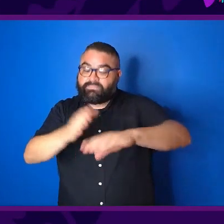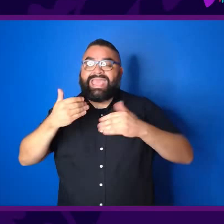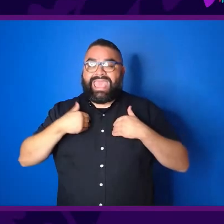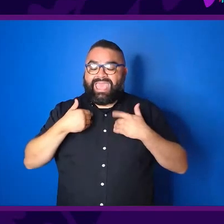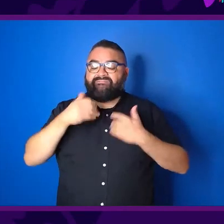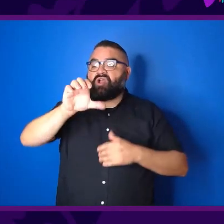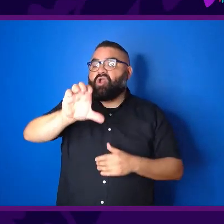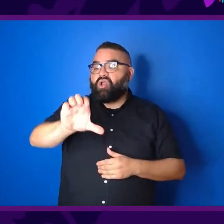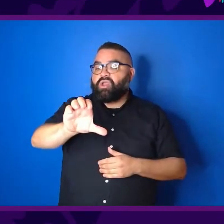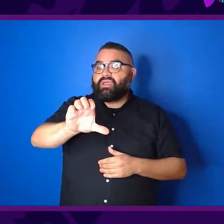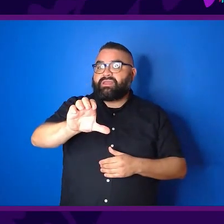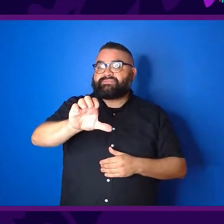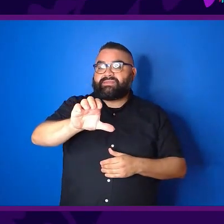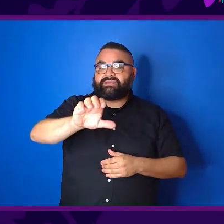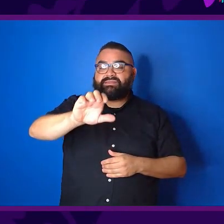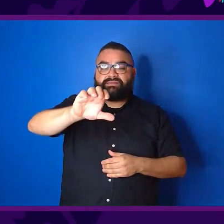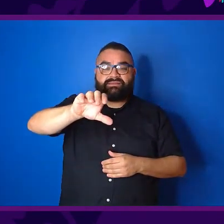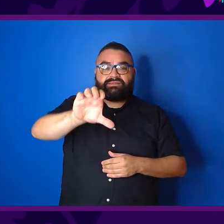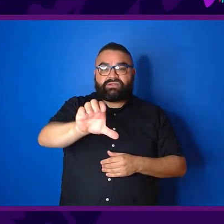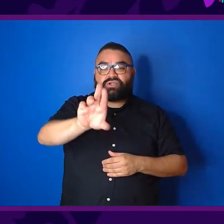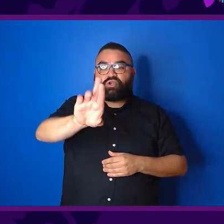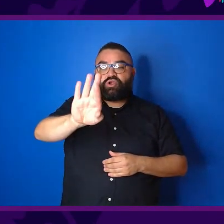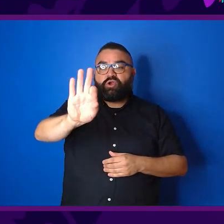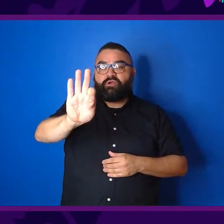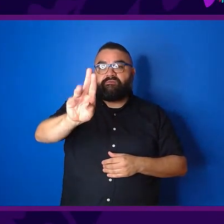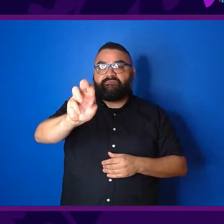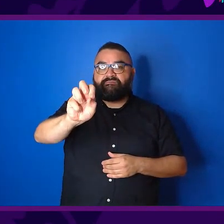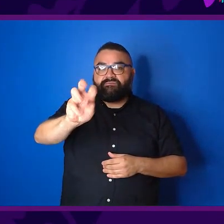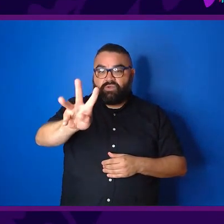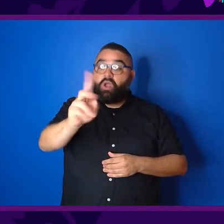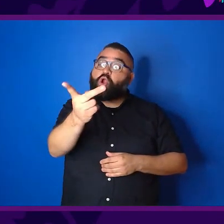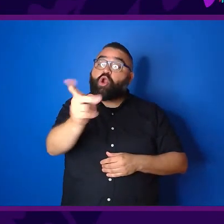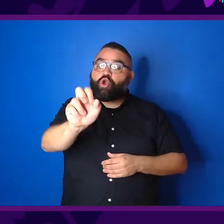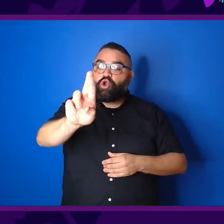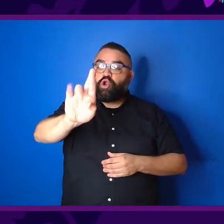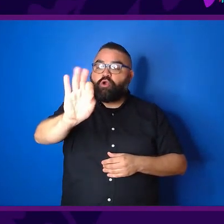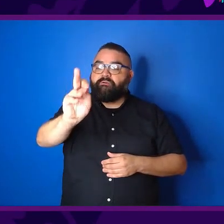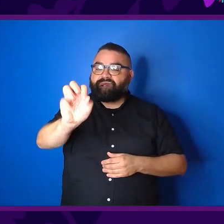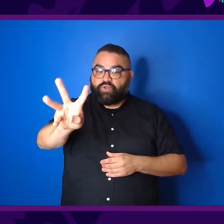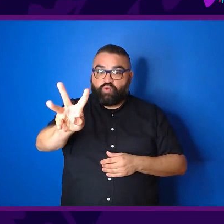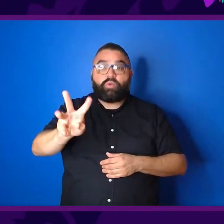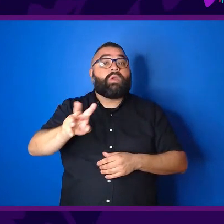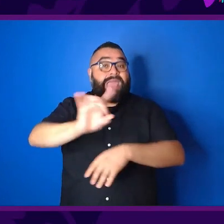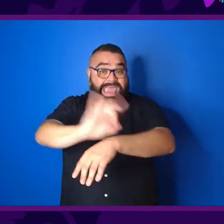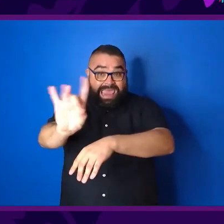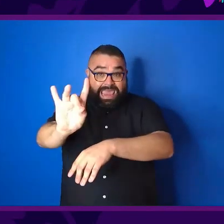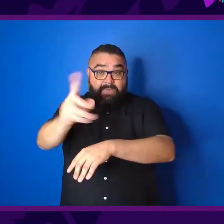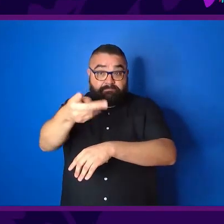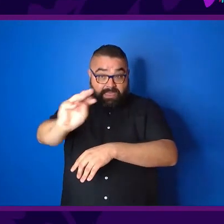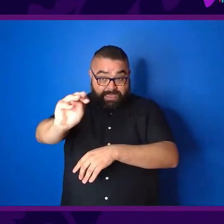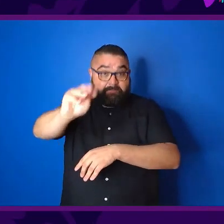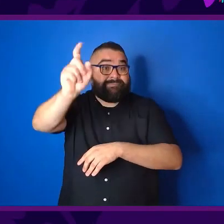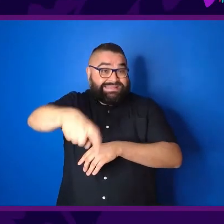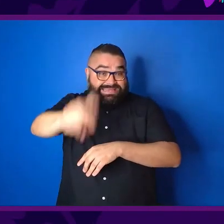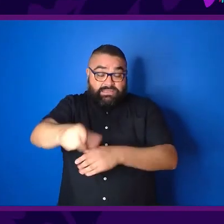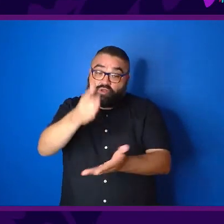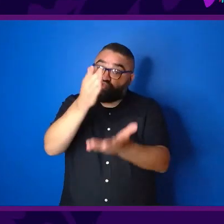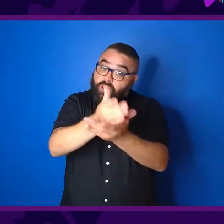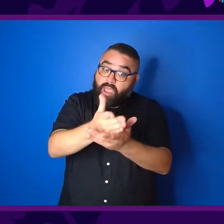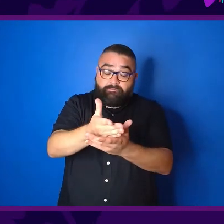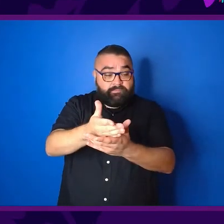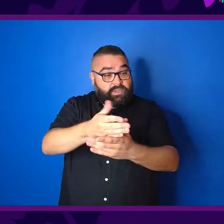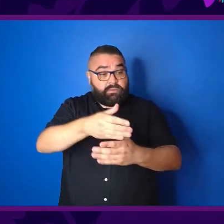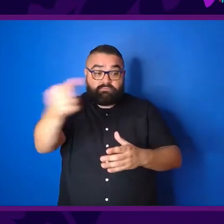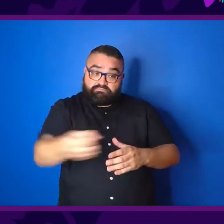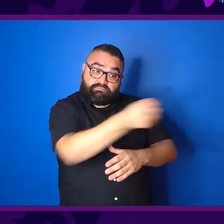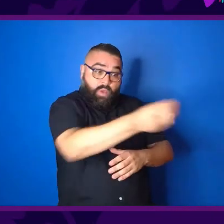that actually begins at 8 p.m. So that would be 20 minutes from now. I just wanted to make sure that everybody was notified, had the information,